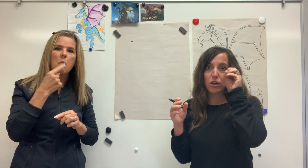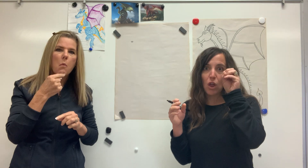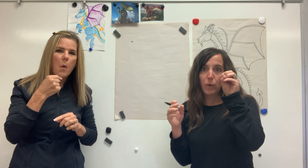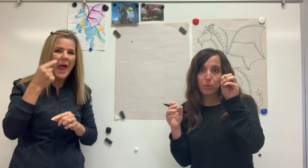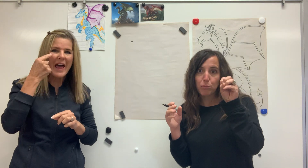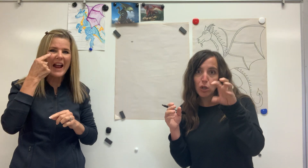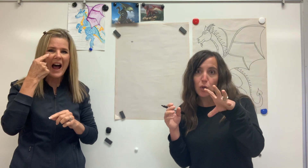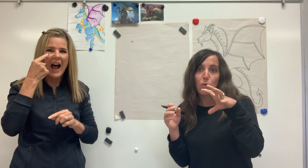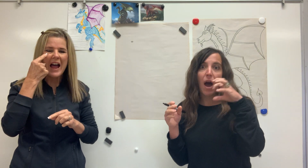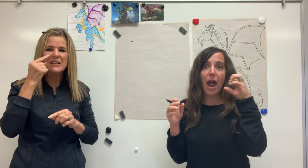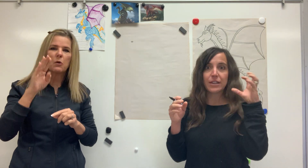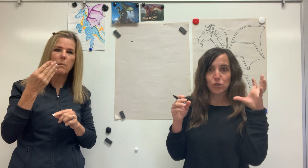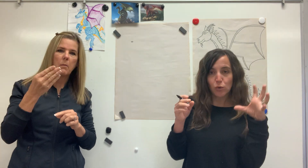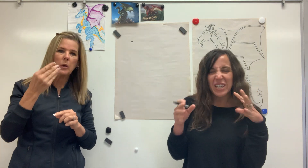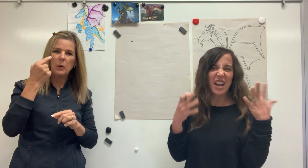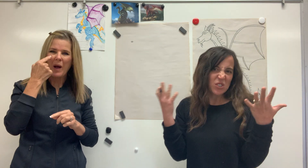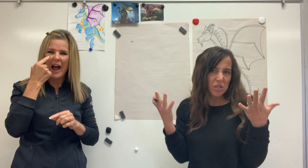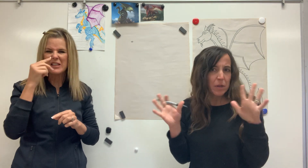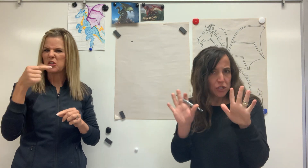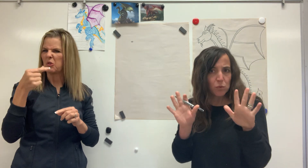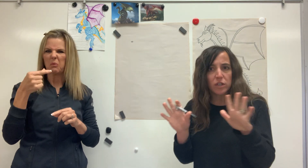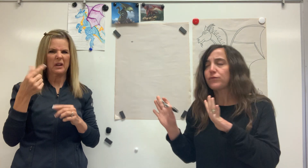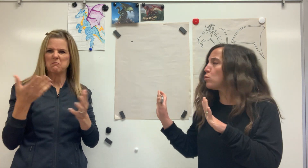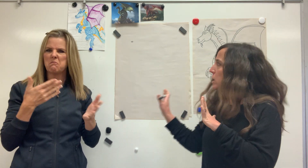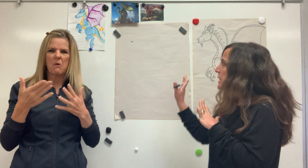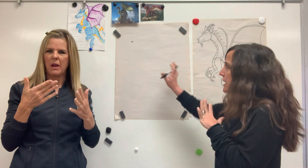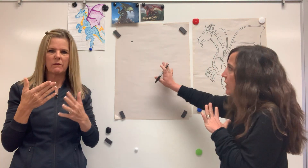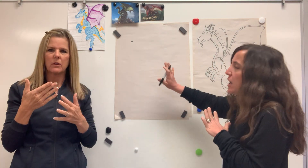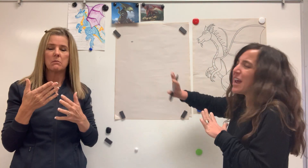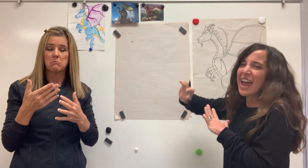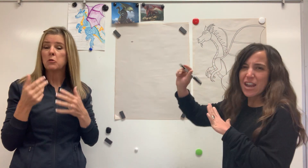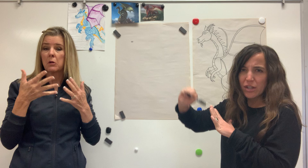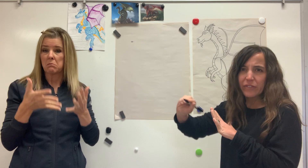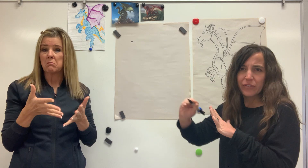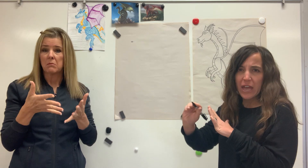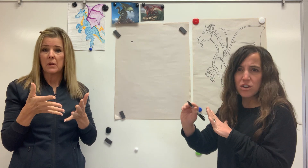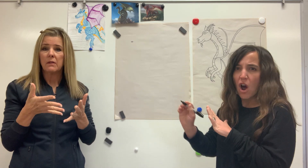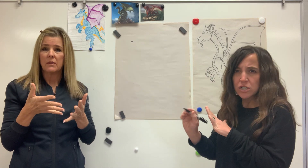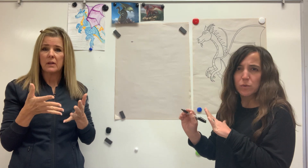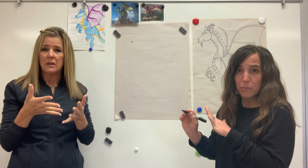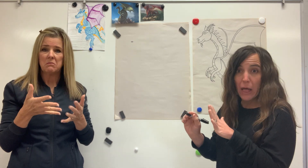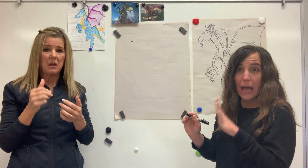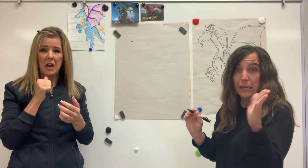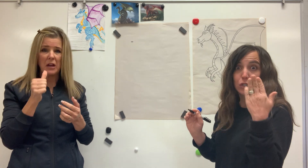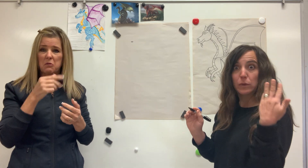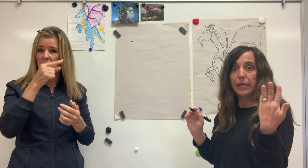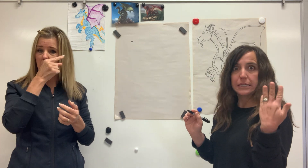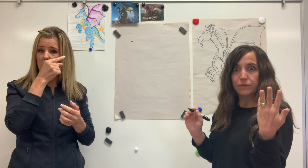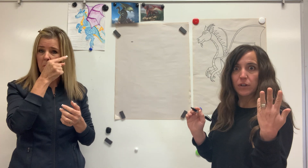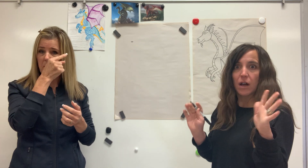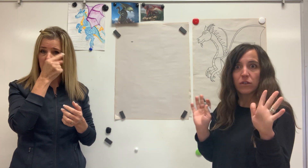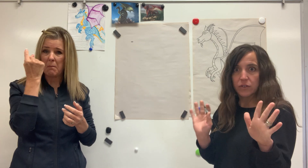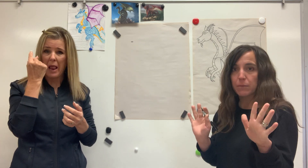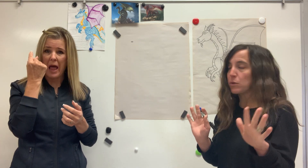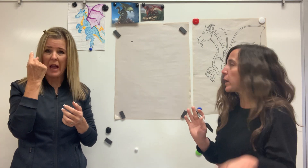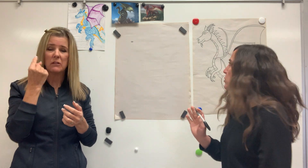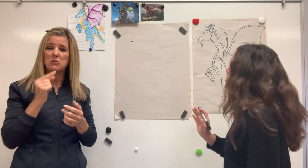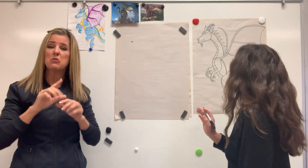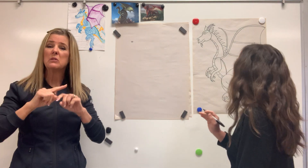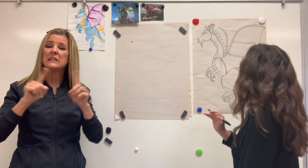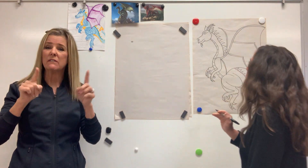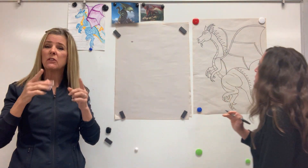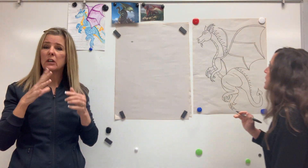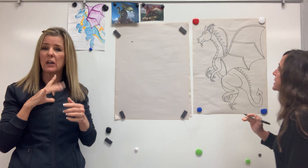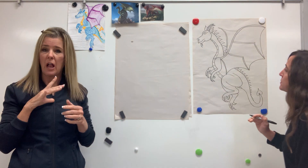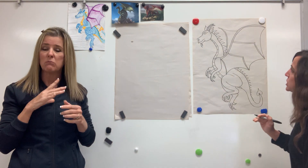or bright glowing blue eyes or green eyes or something. So if you wanna leave it and not do it black and do it like a different color, that'd be way